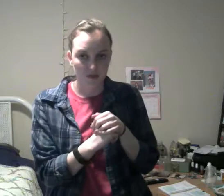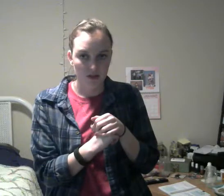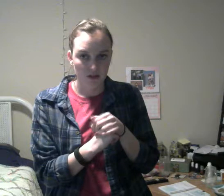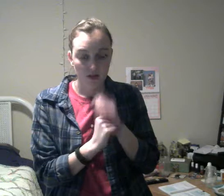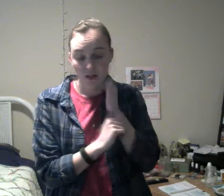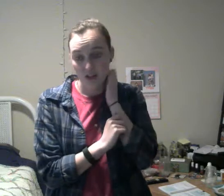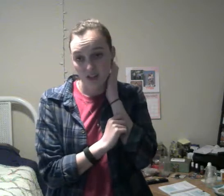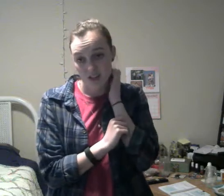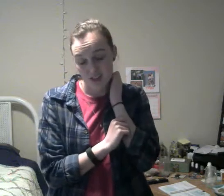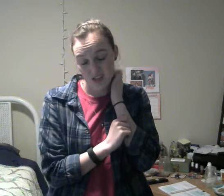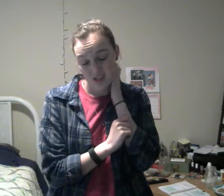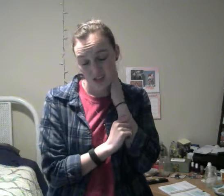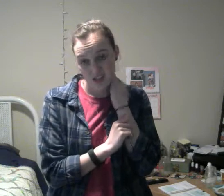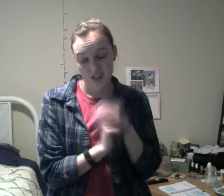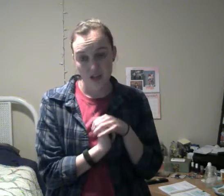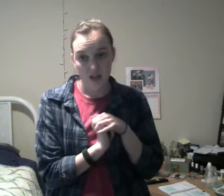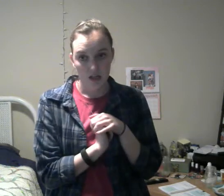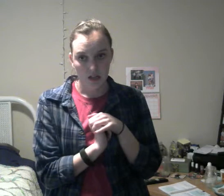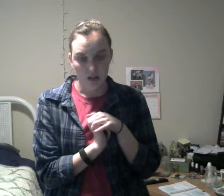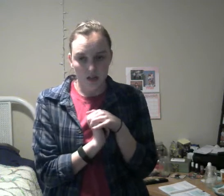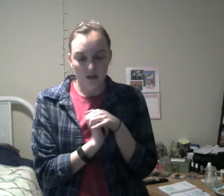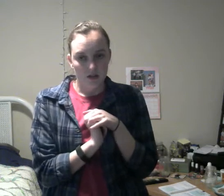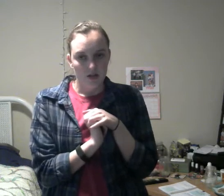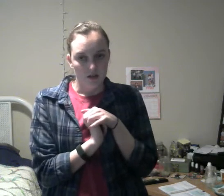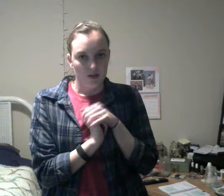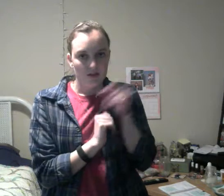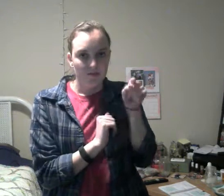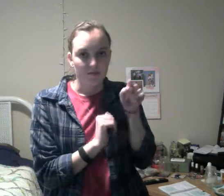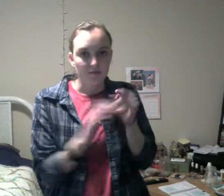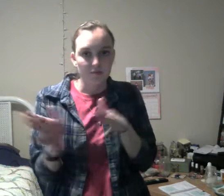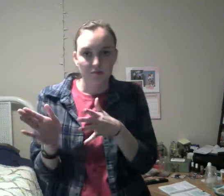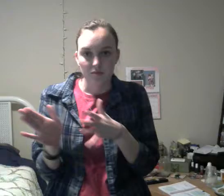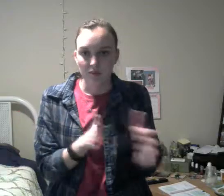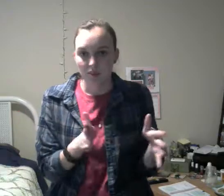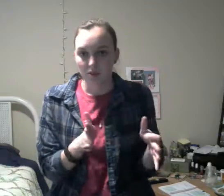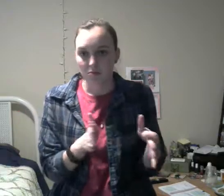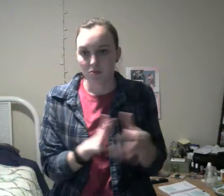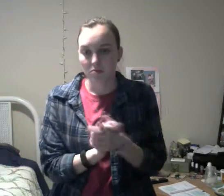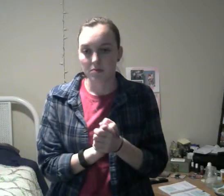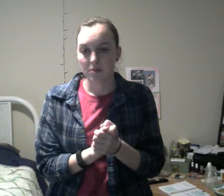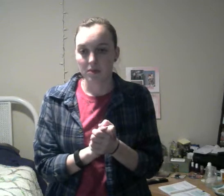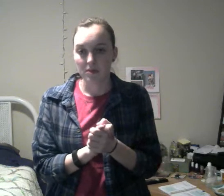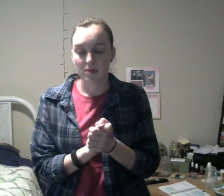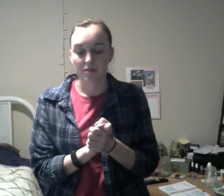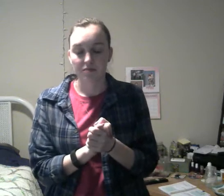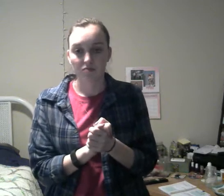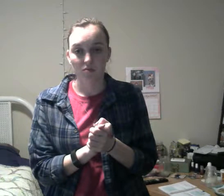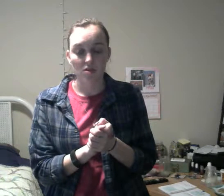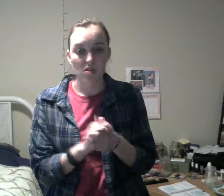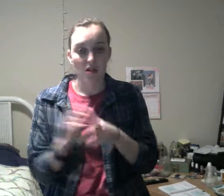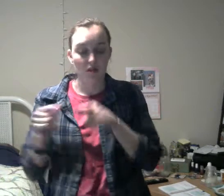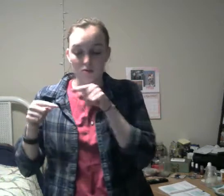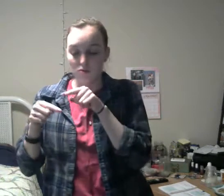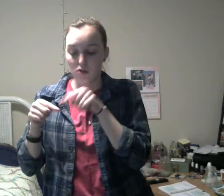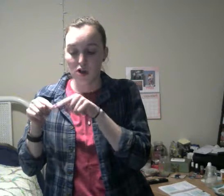so transcription and translation is that process by which we can go from DNA and the message in the DNA